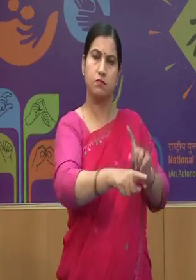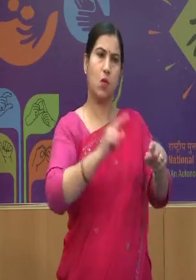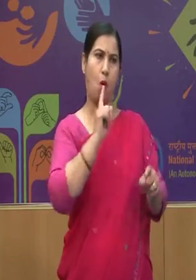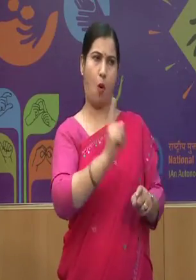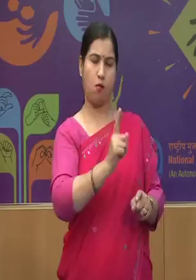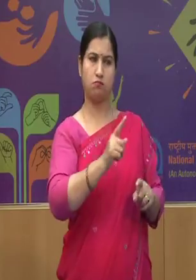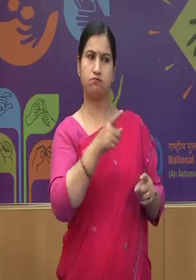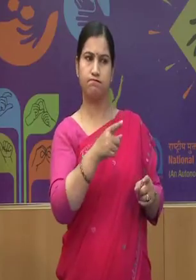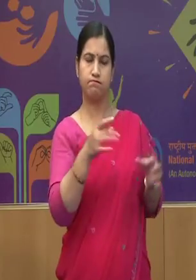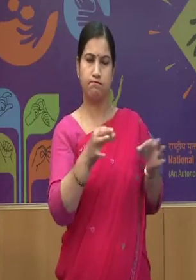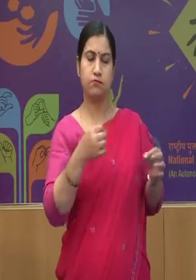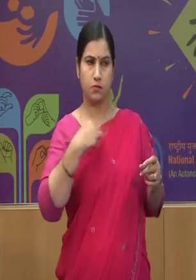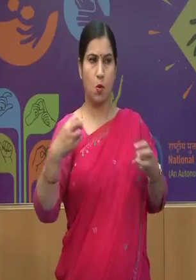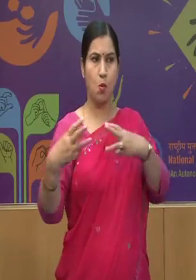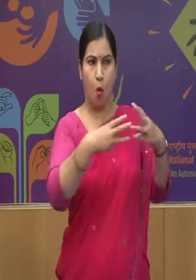its condition,